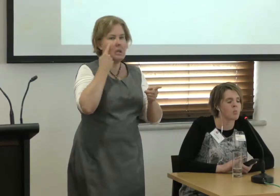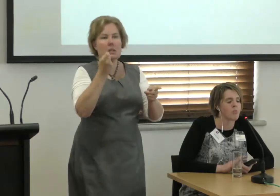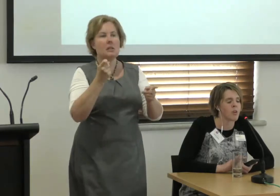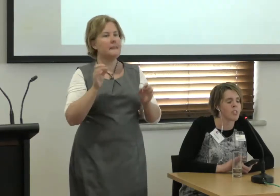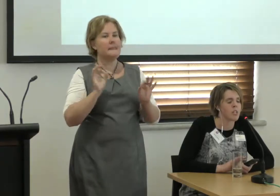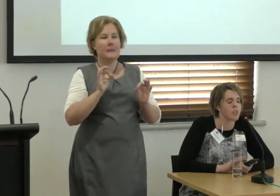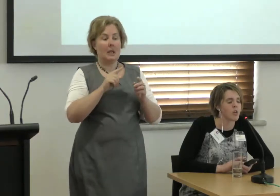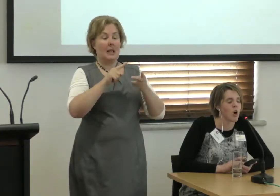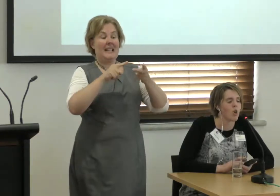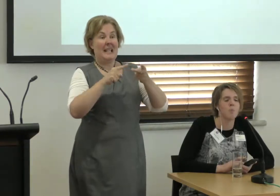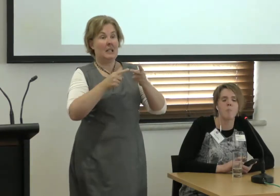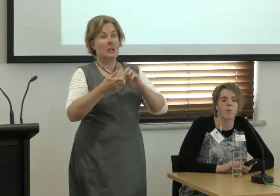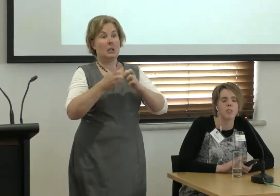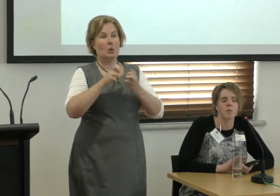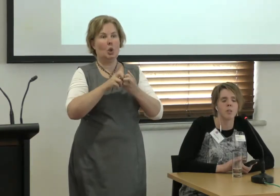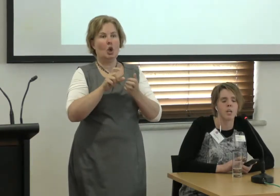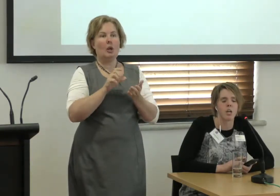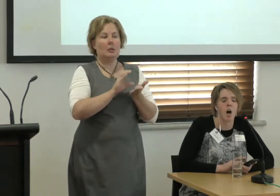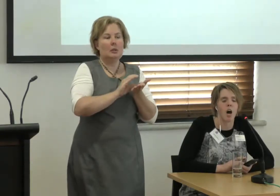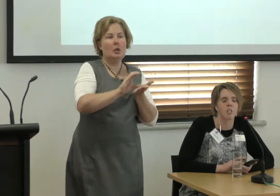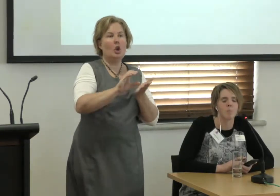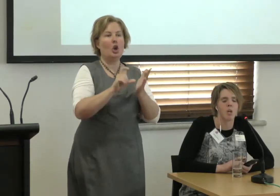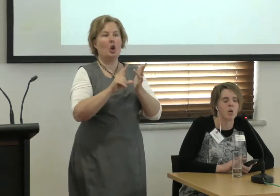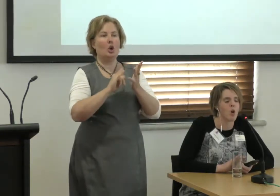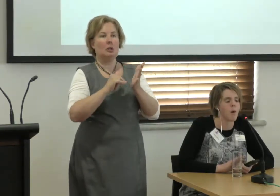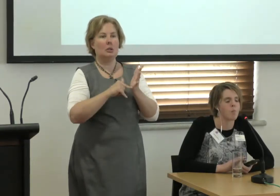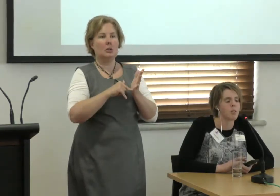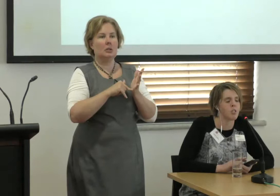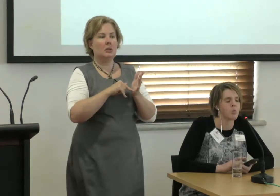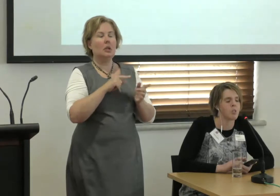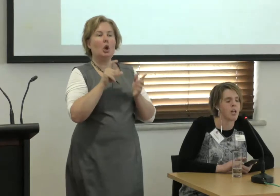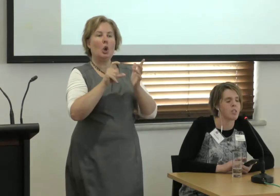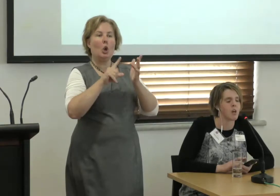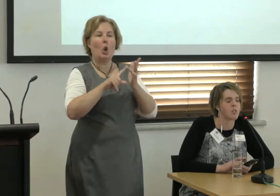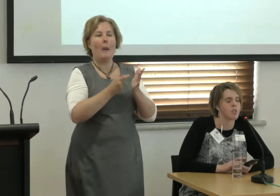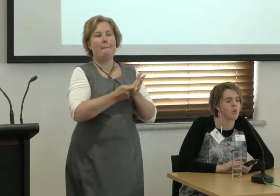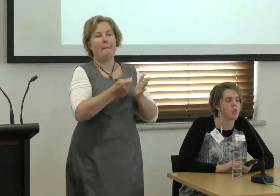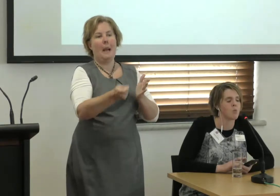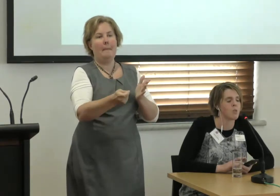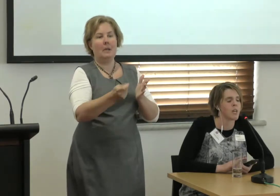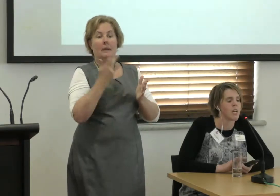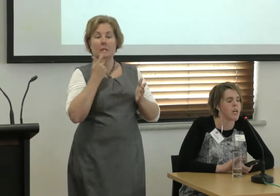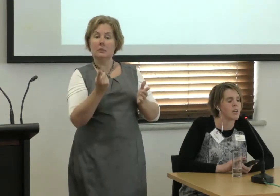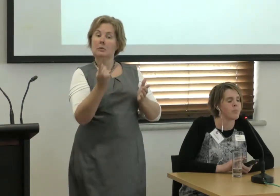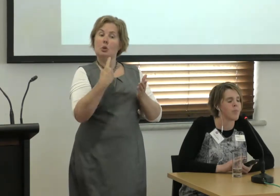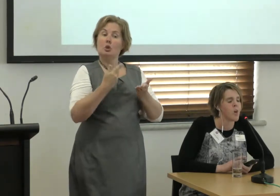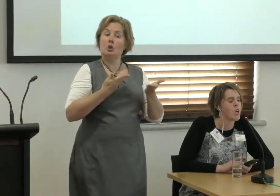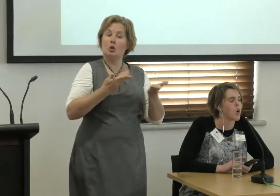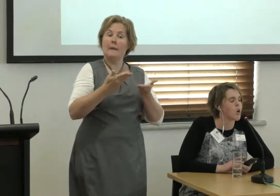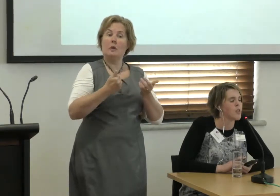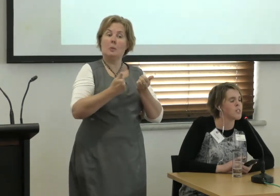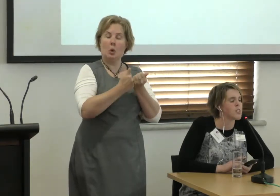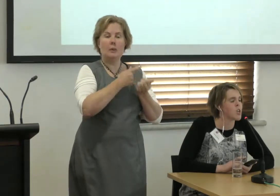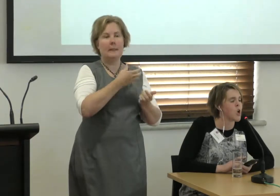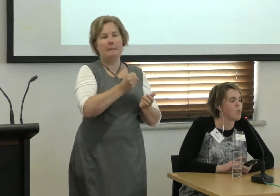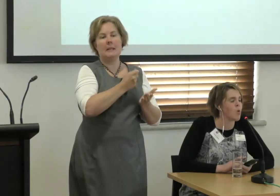as we've already touched on, older people with disability are asked to make co-payments towards any services or supports they need. Not